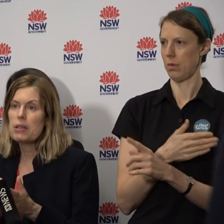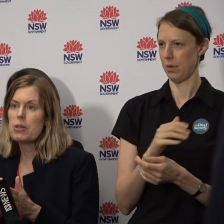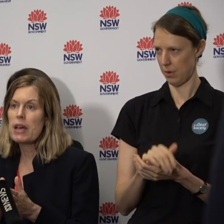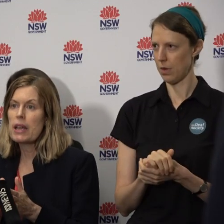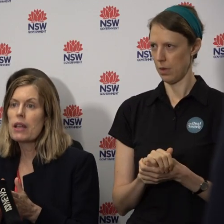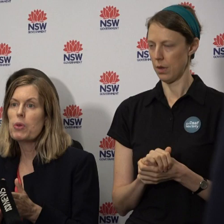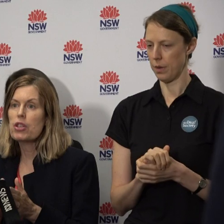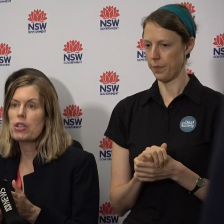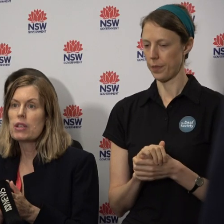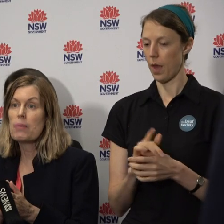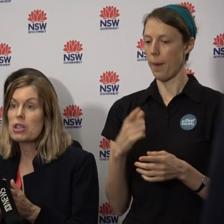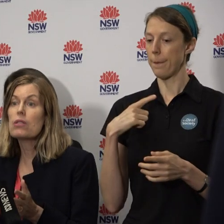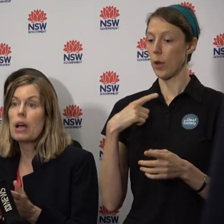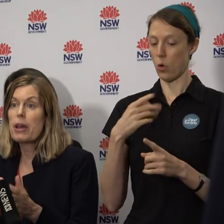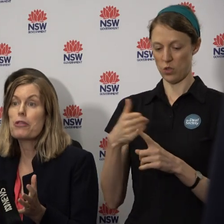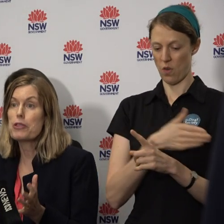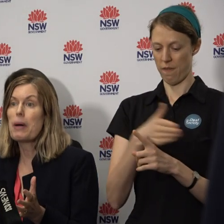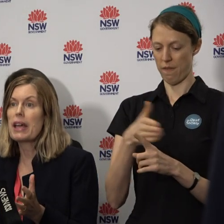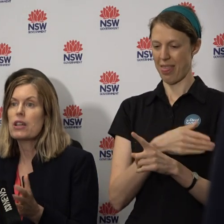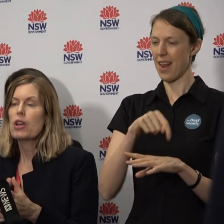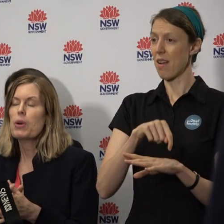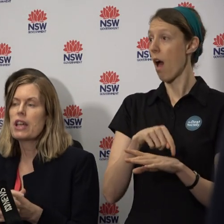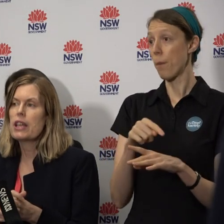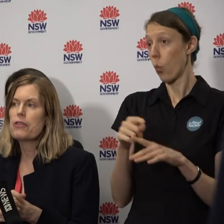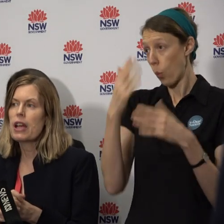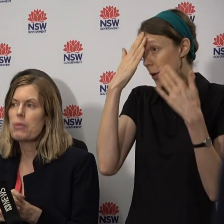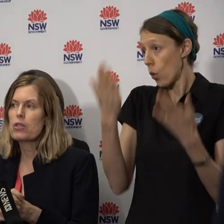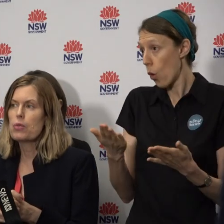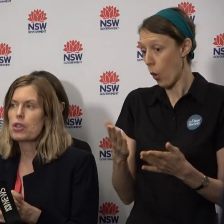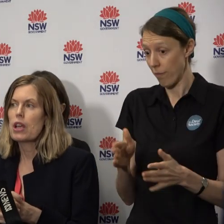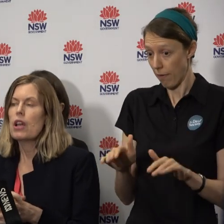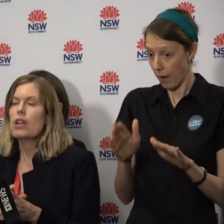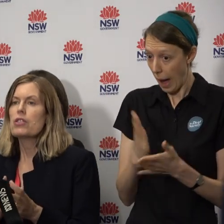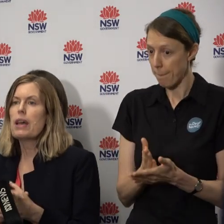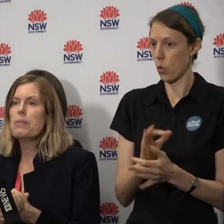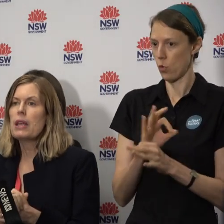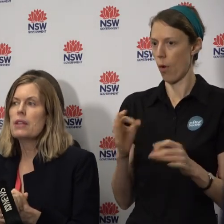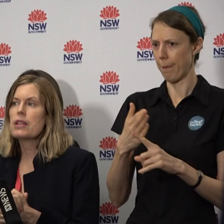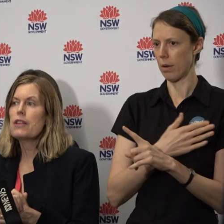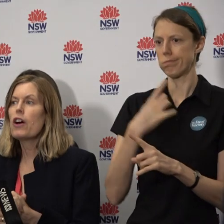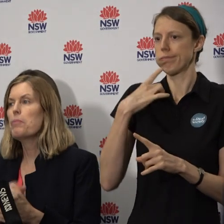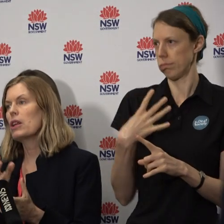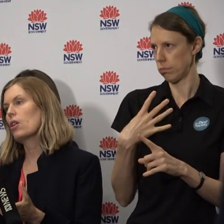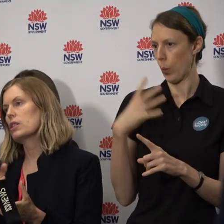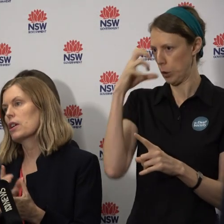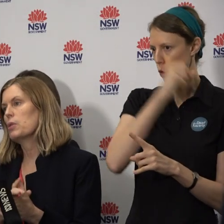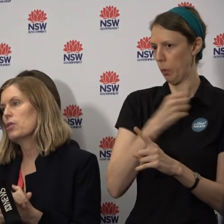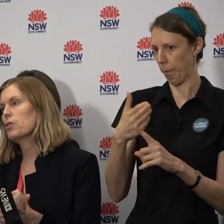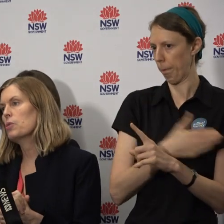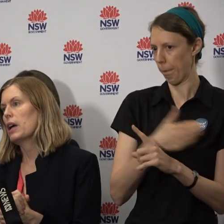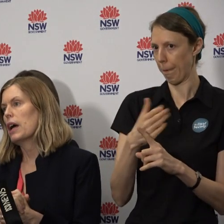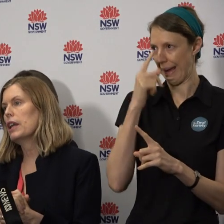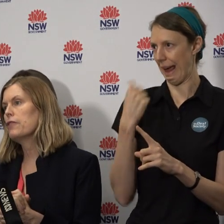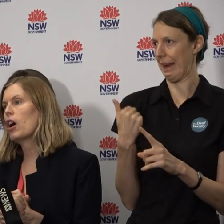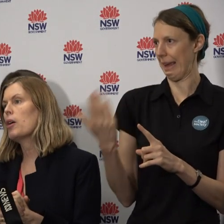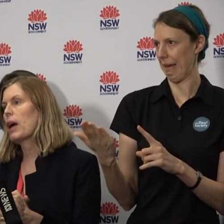becoming symptomatic, which is still a matter of debate, we're taking for the utmost caution. So that means that if I've been in contact with